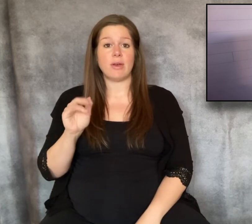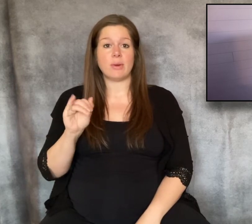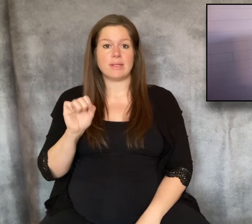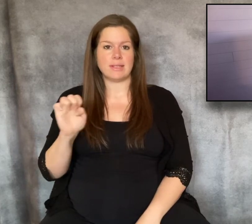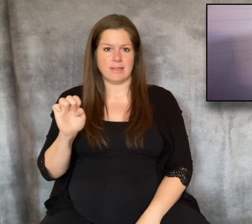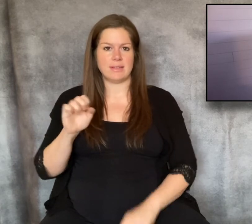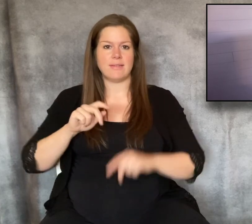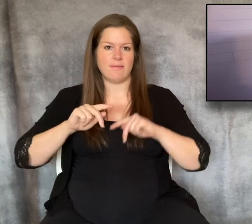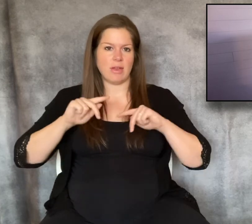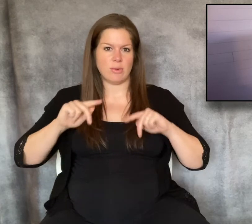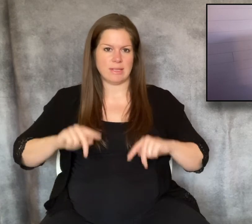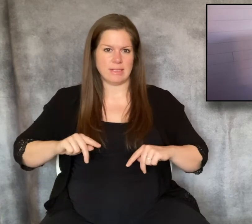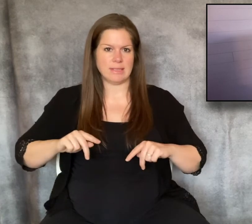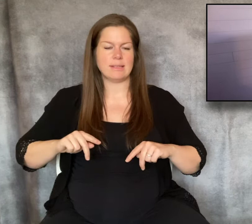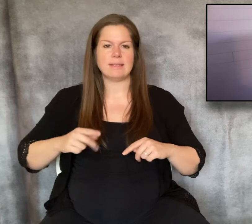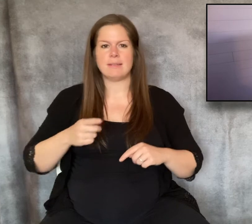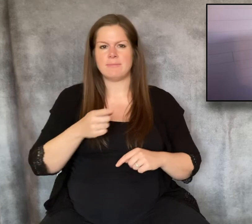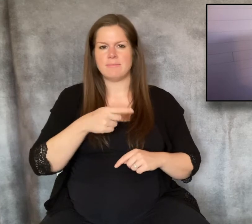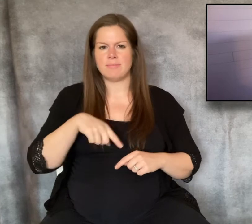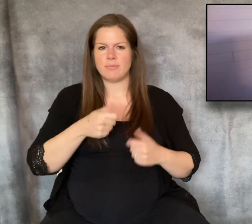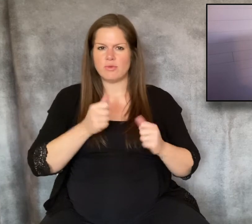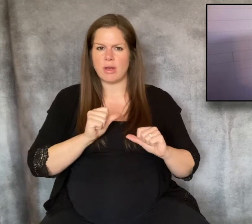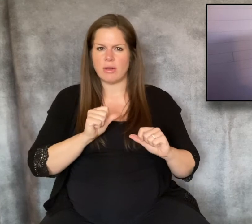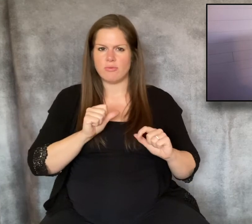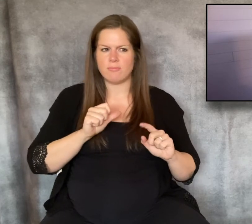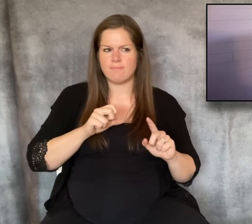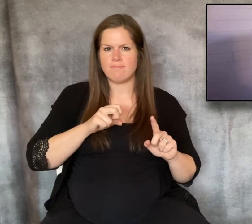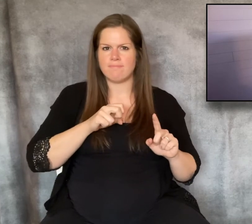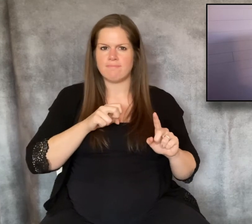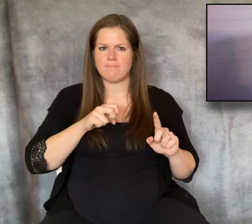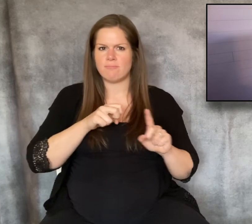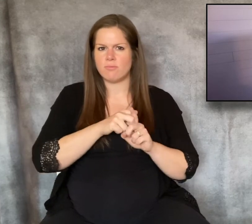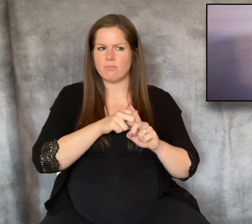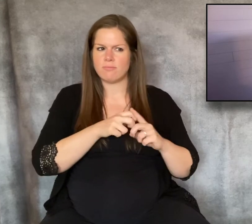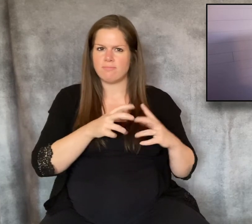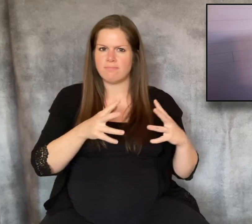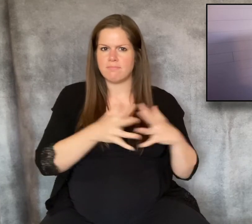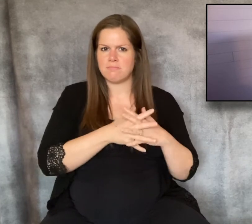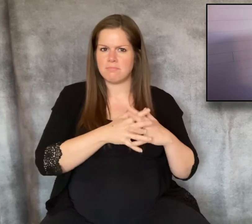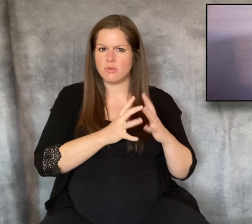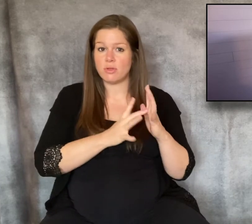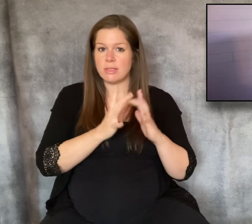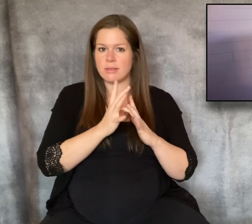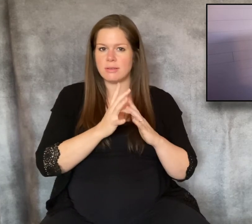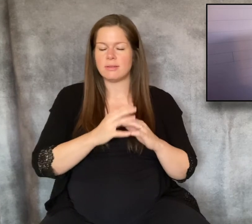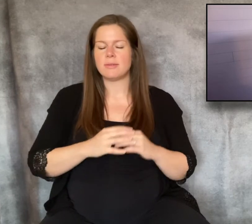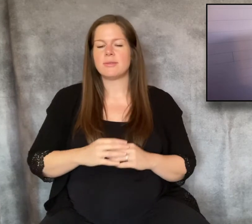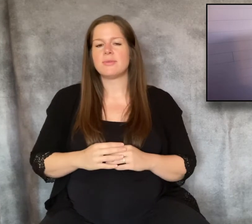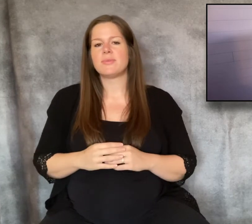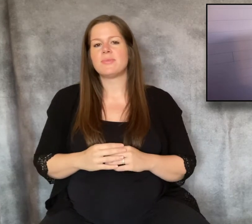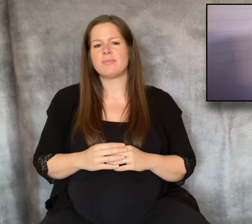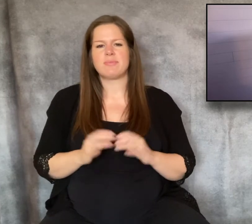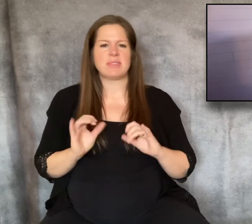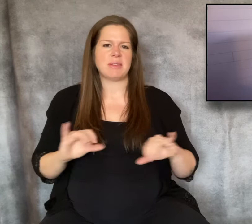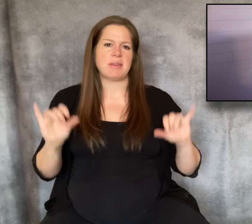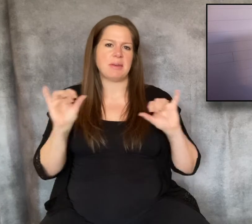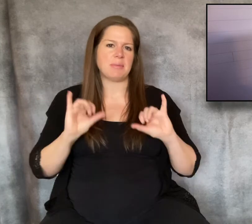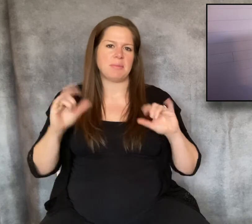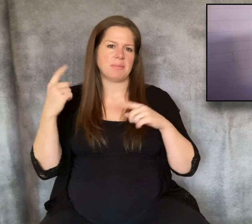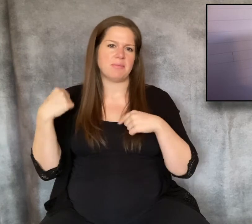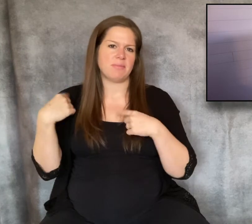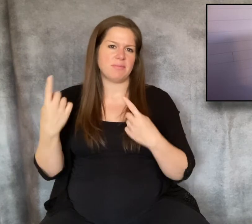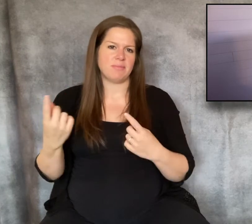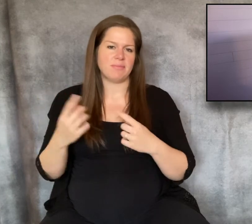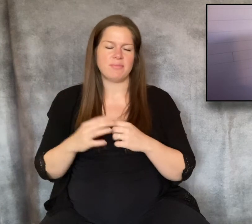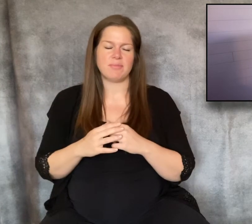Jesus. This is a cycle now that has played itself out through the book of Matthew. And here again, you have the